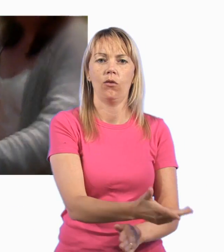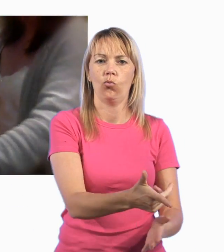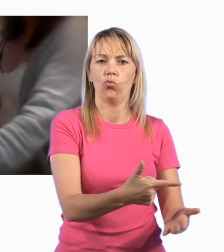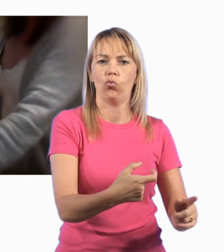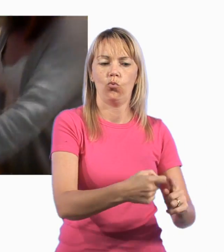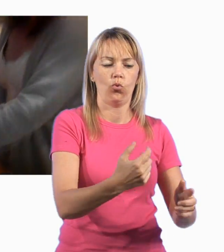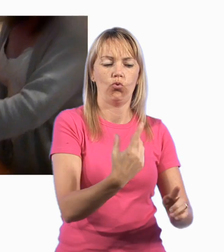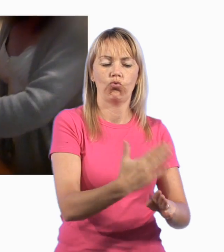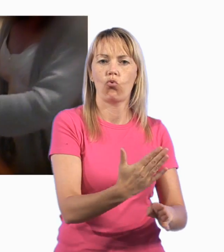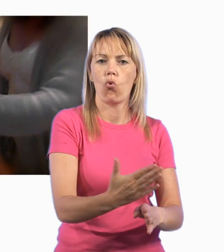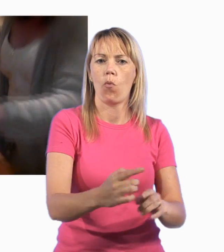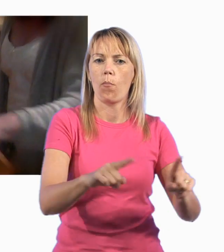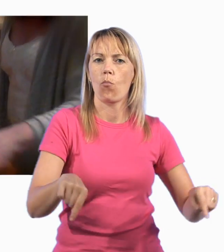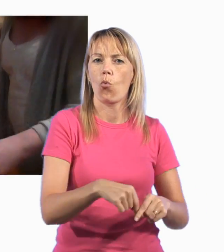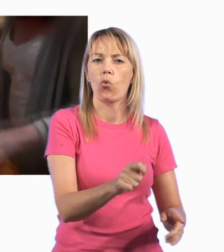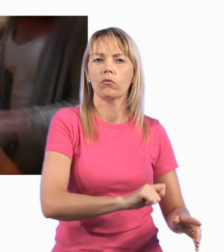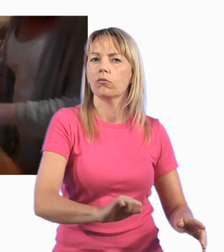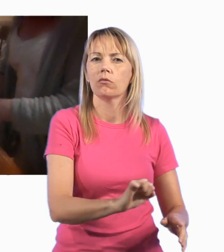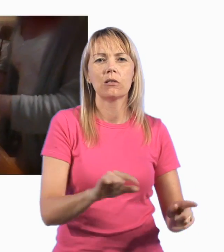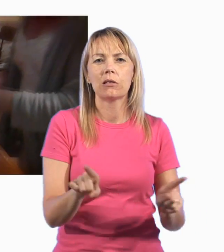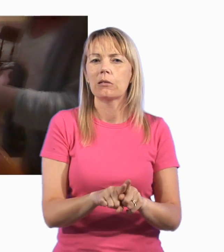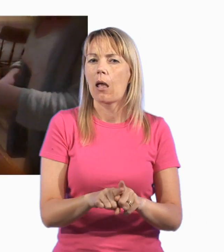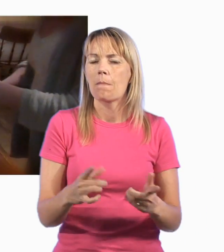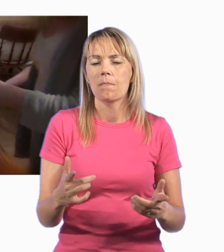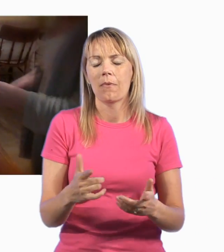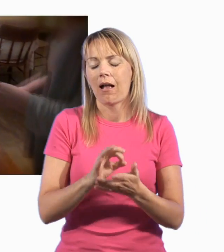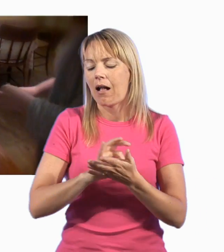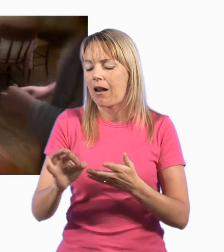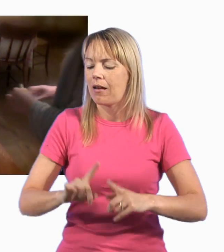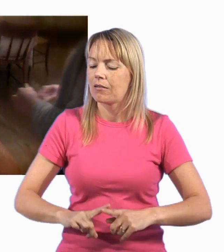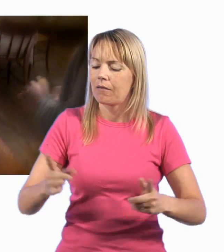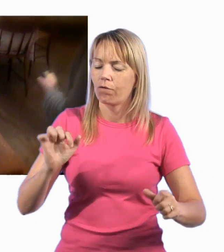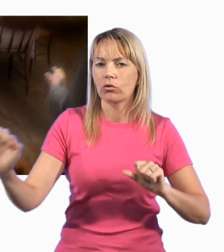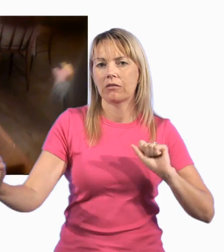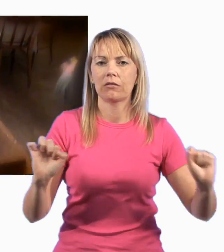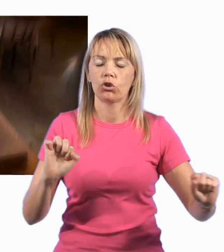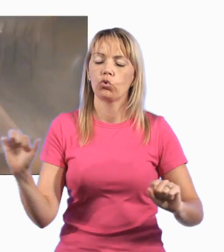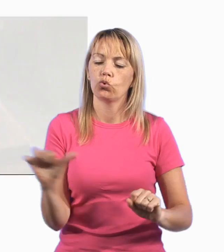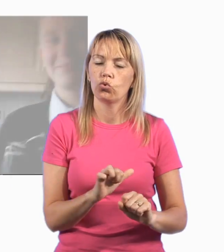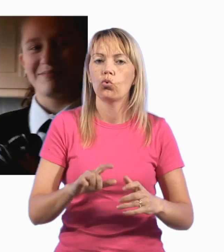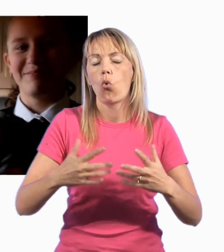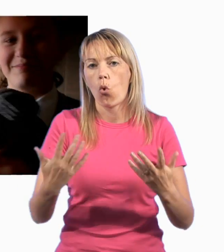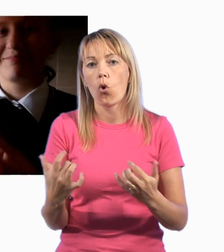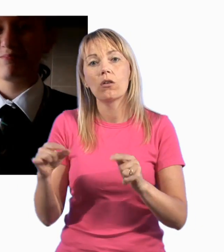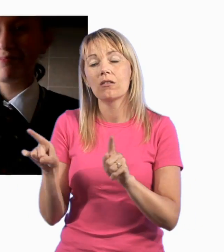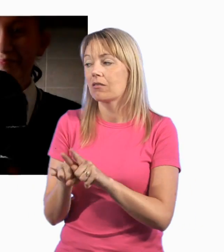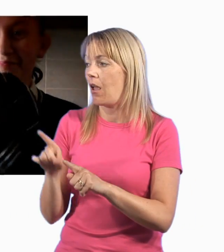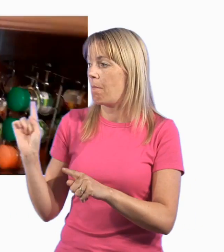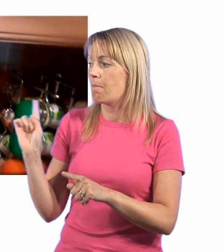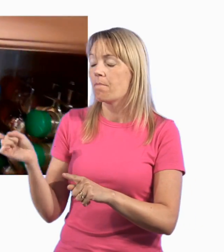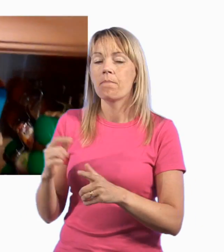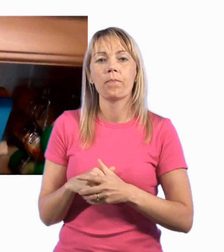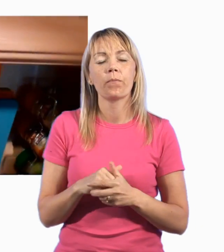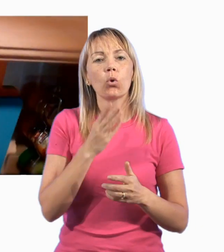could get spread wherever it gets used next. Clean and change it regularly. Or do what they do in Darton.